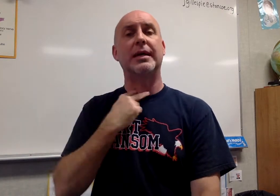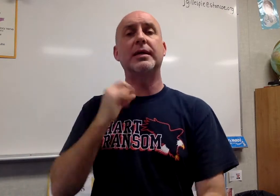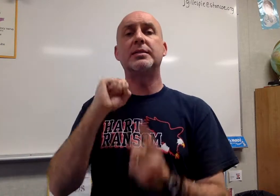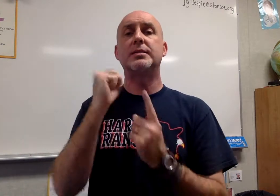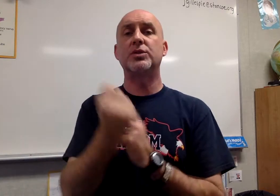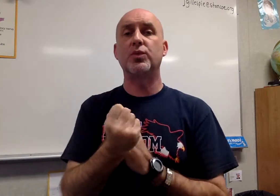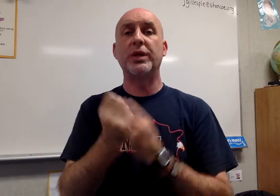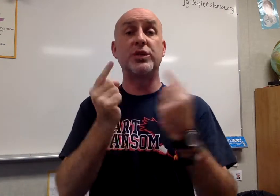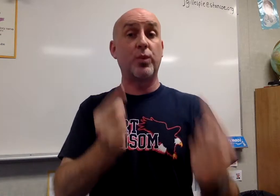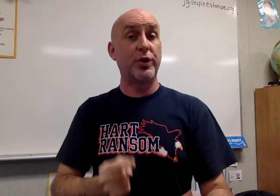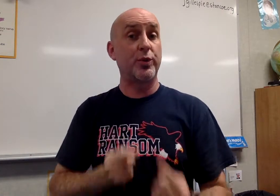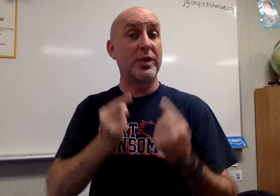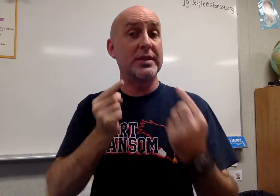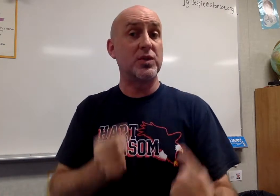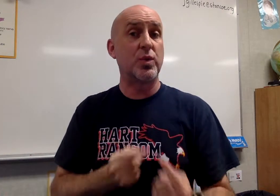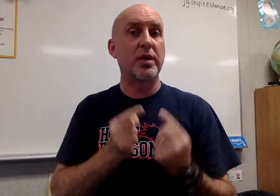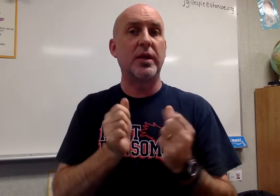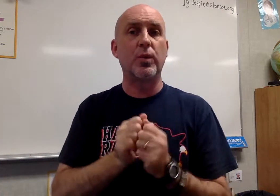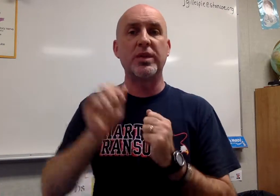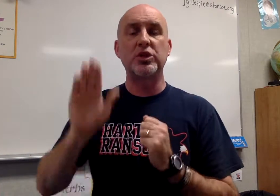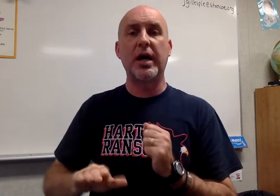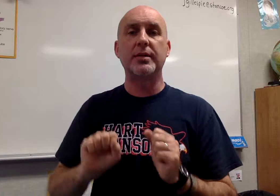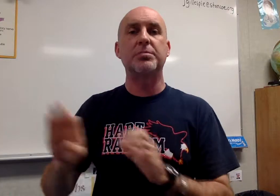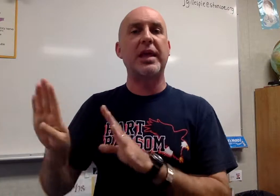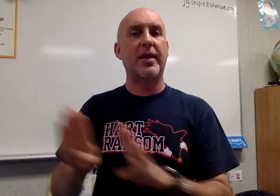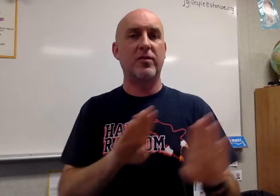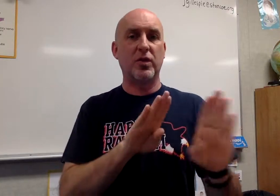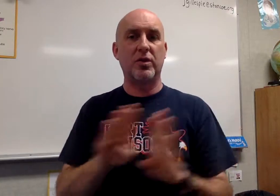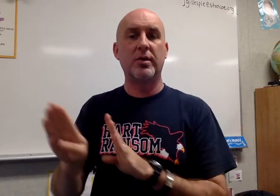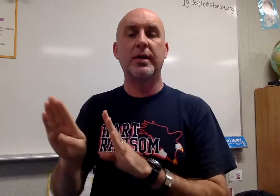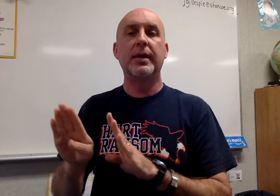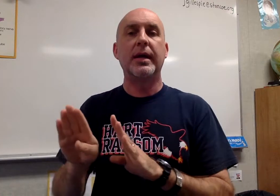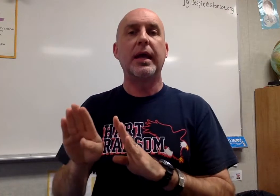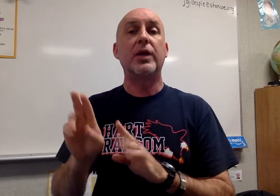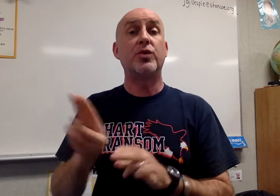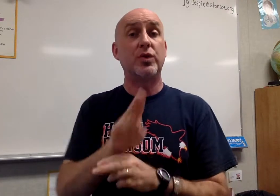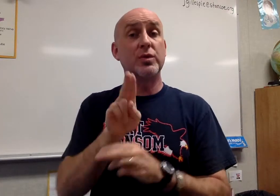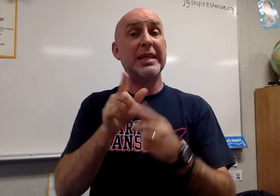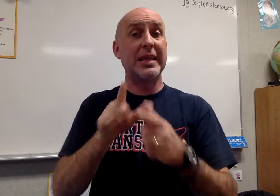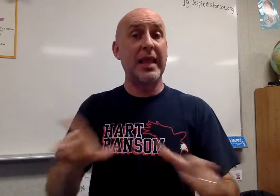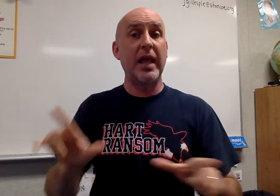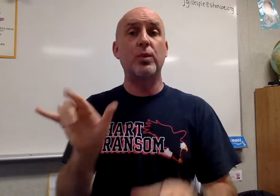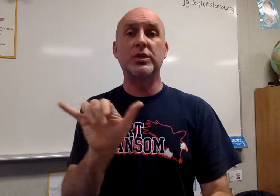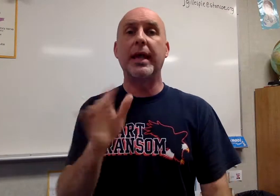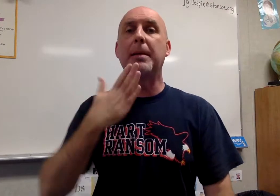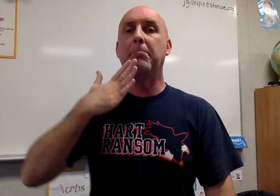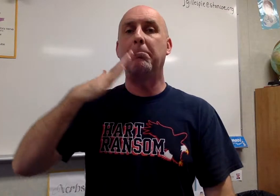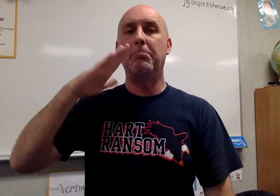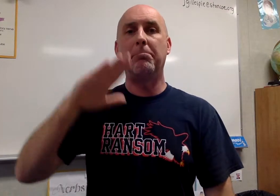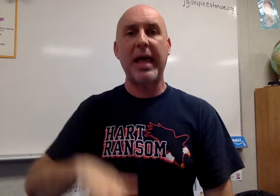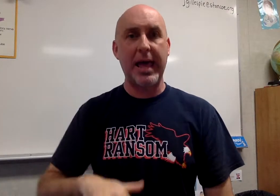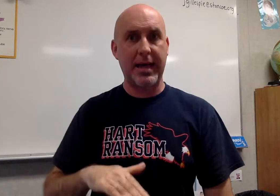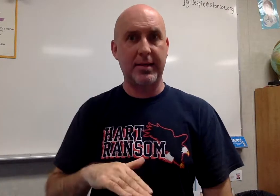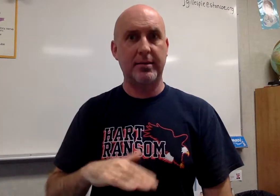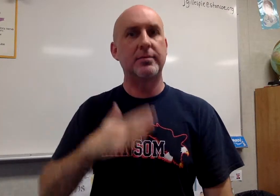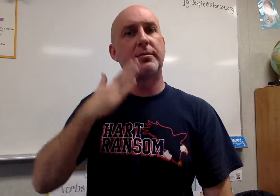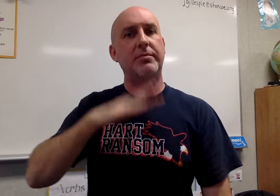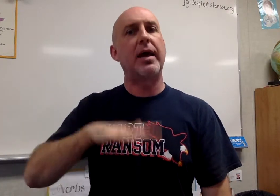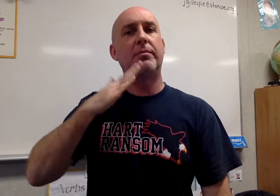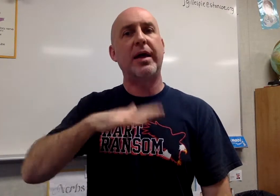in a situation where you're really struggling with a child's behavior and you're using language like bad, bad, bad,